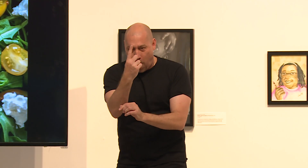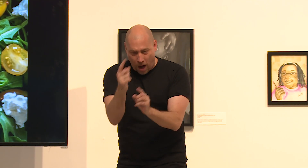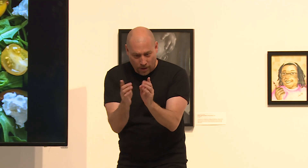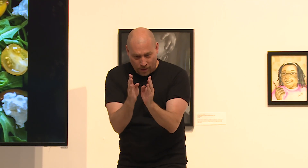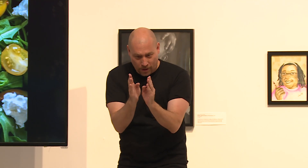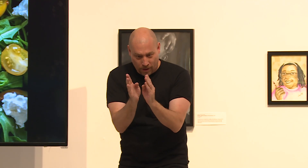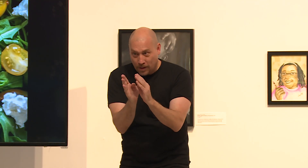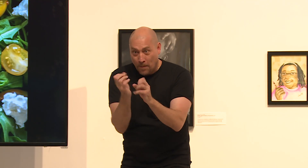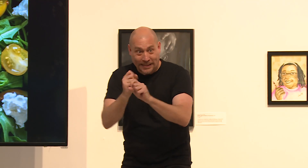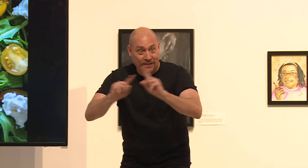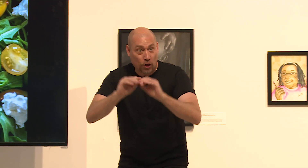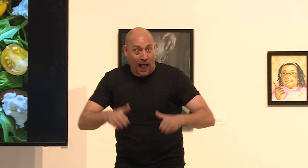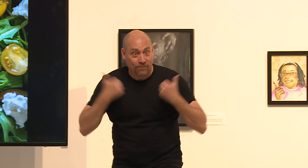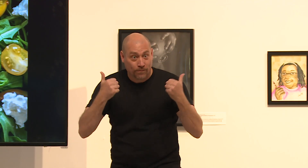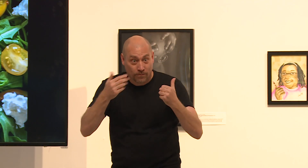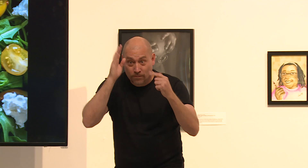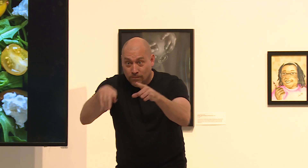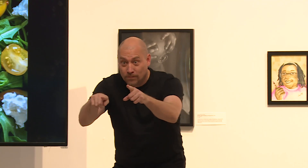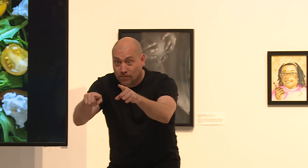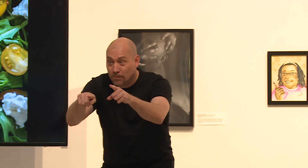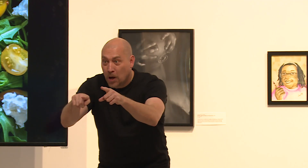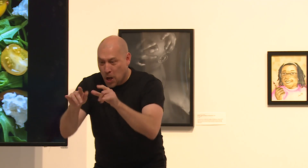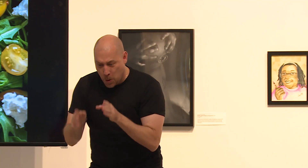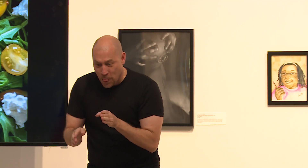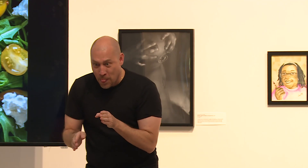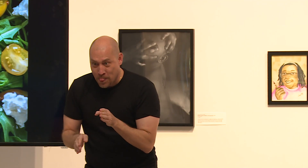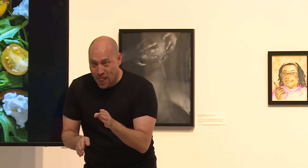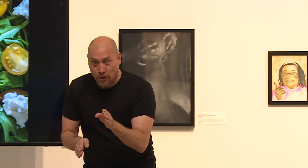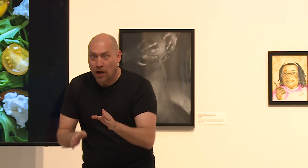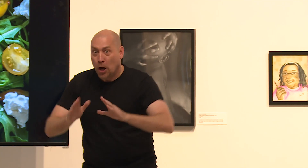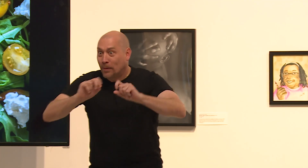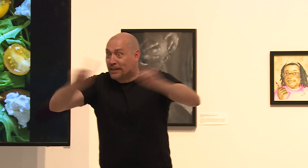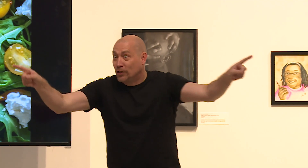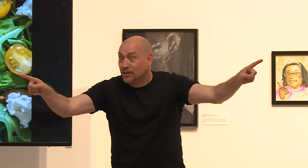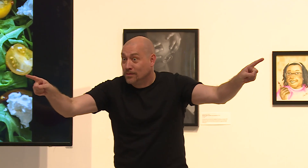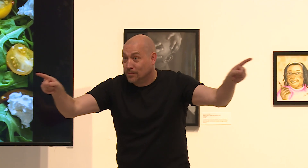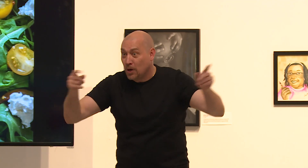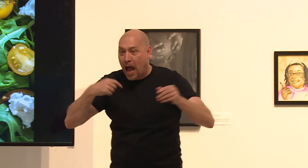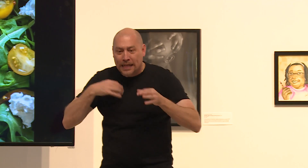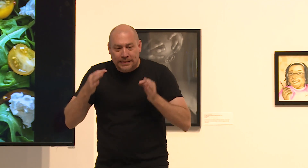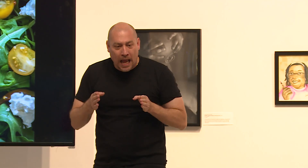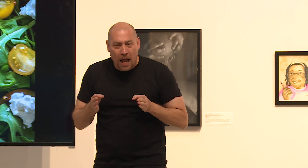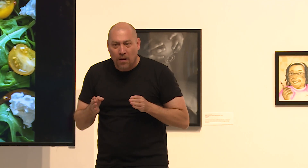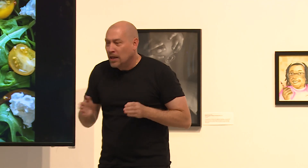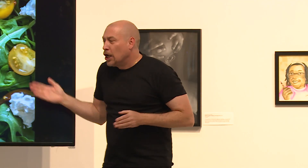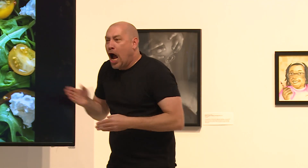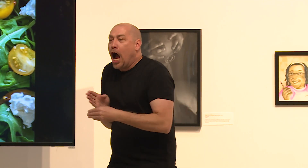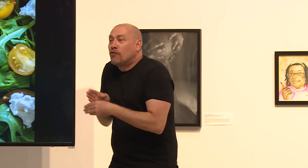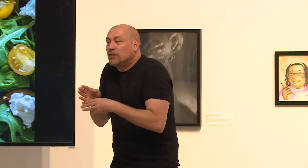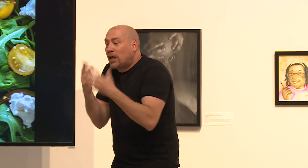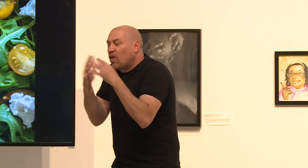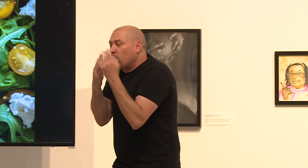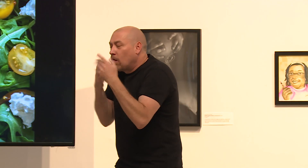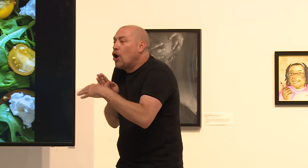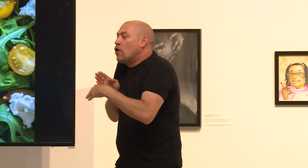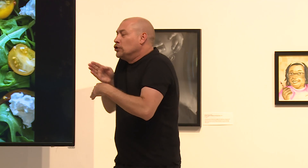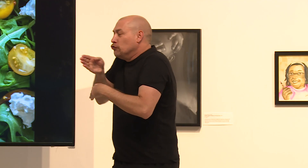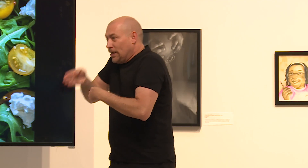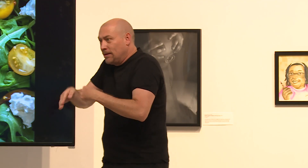There was one little side street. You're on the one street, and then you come to that V in the road. Do you go to the left?